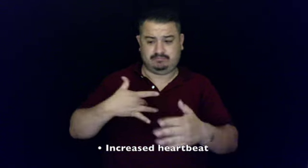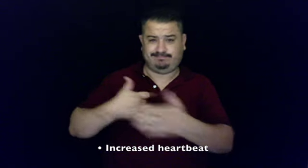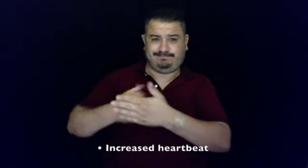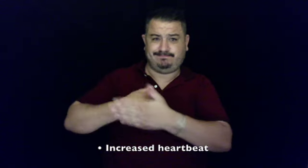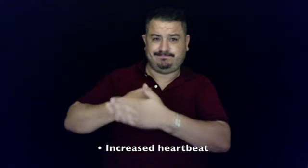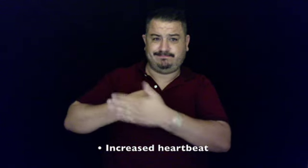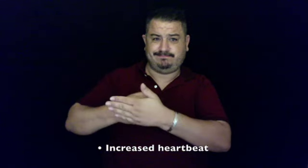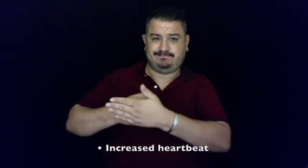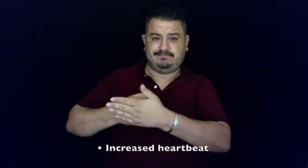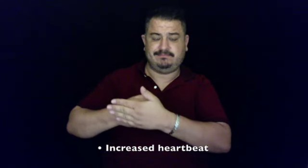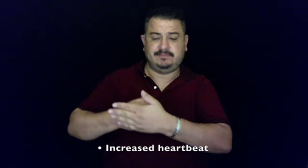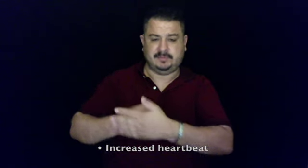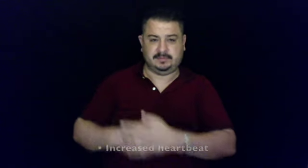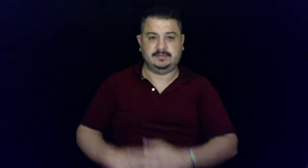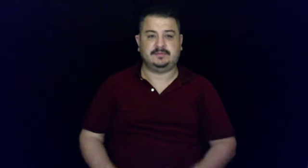increased heartbeat,